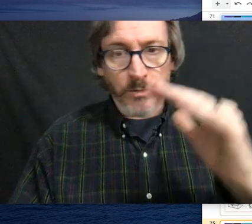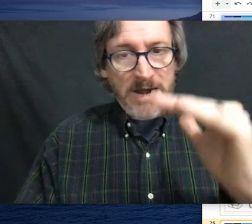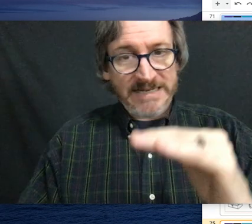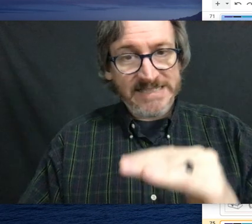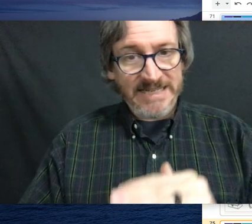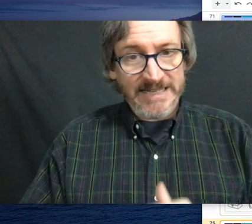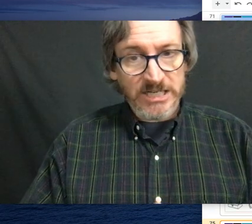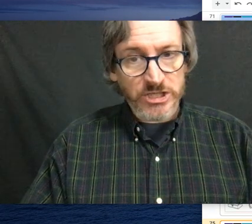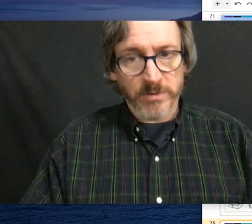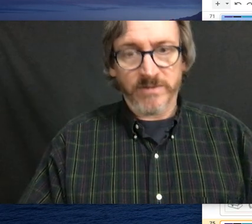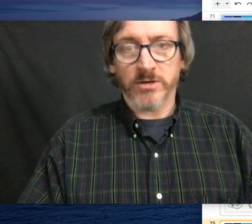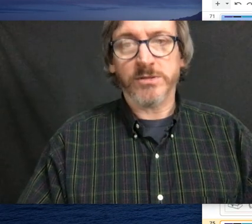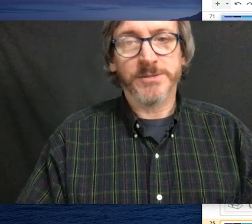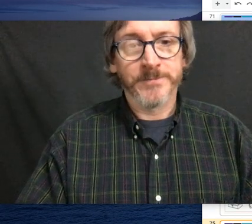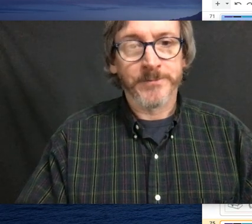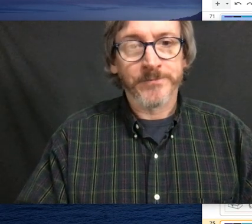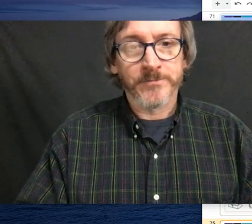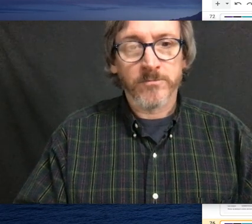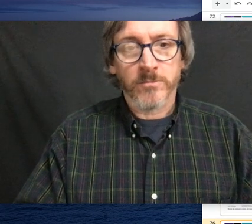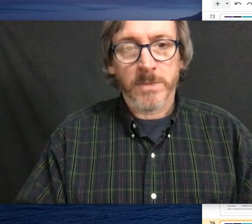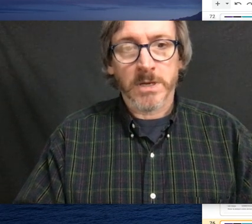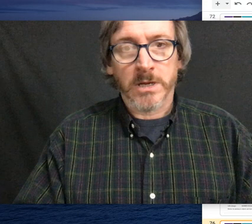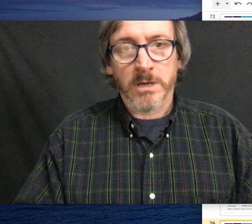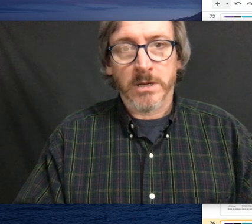So you can practice each one of those.